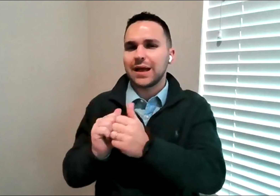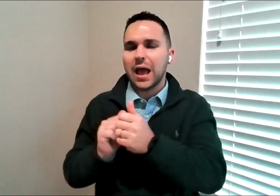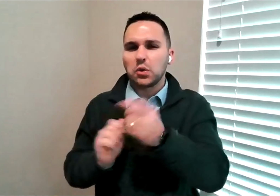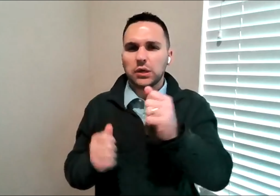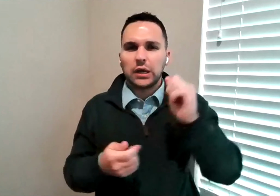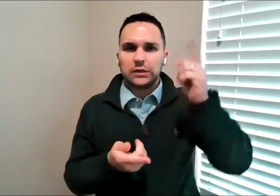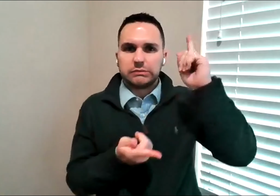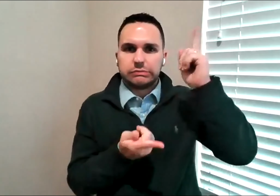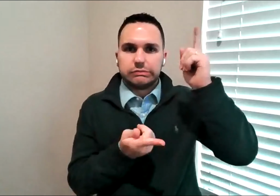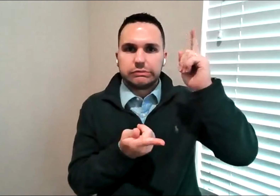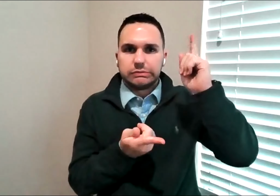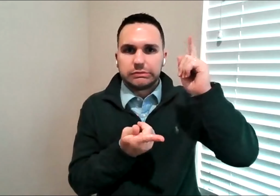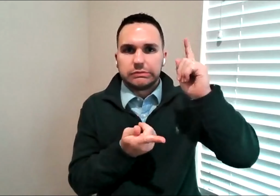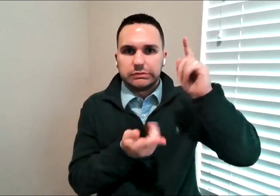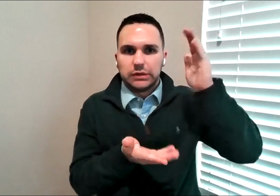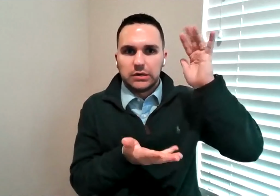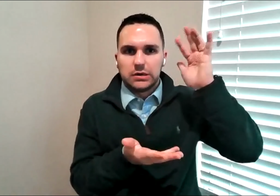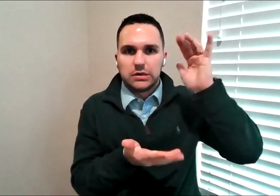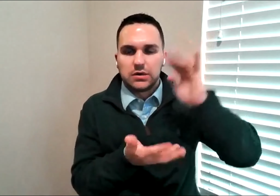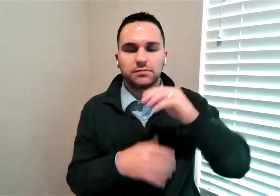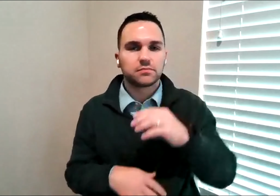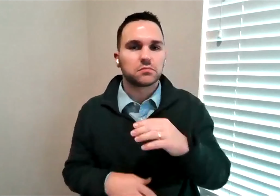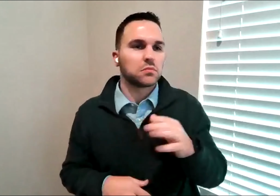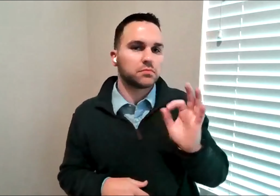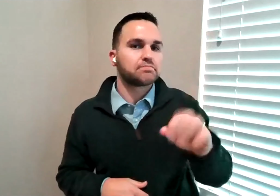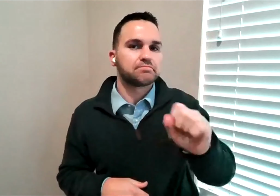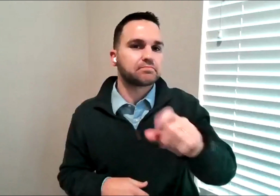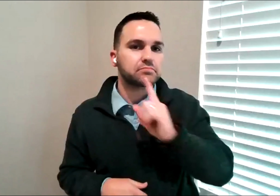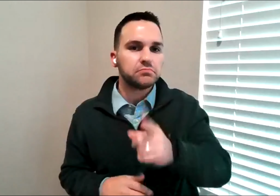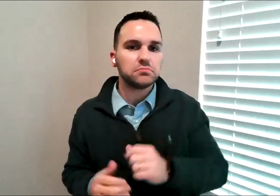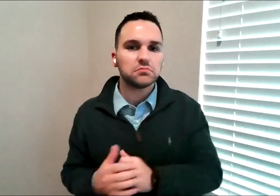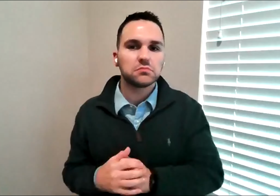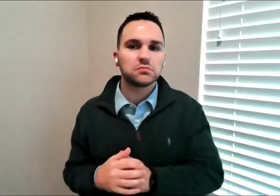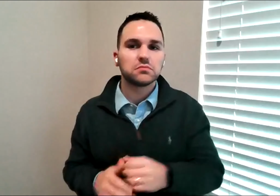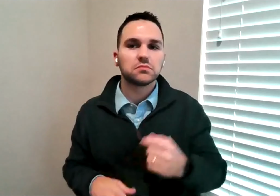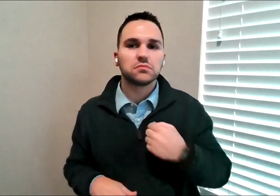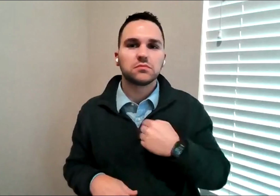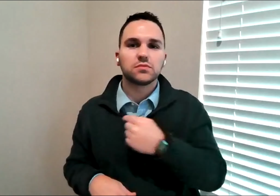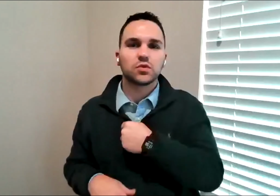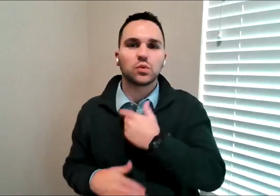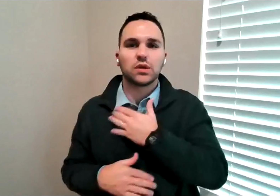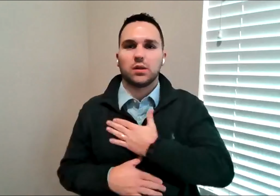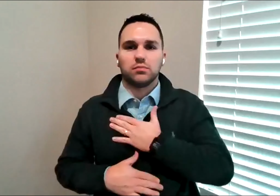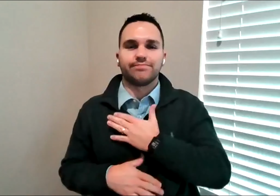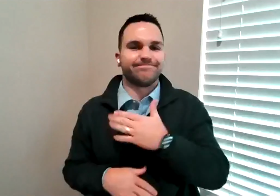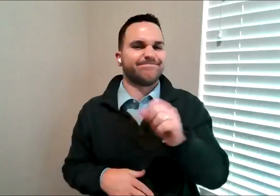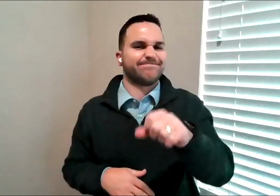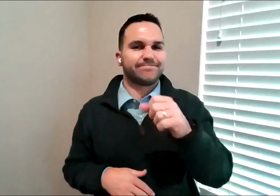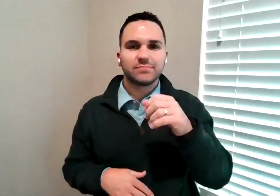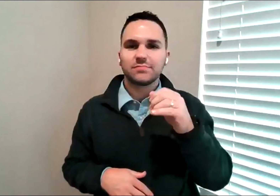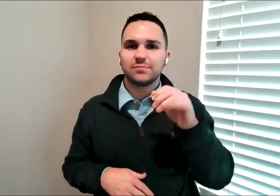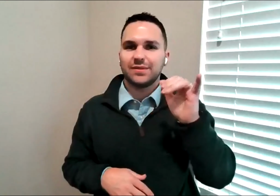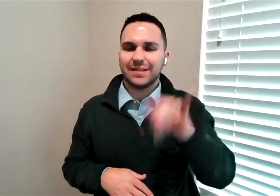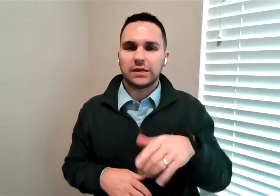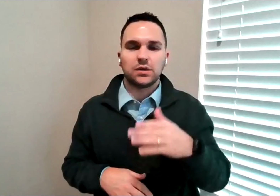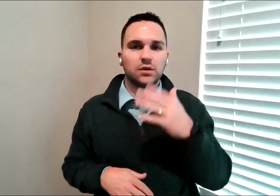manageable chapters. Yes, absolutely. So we understand that this is a very large